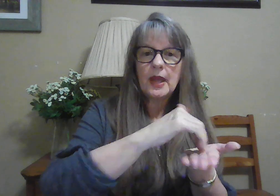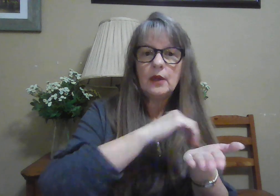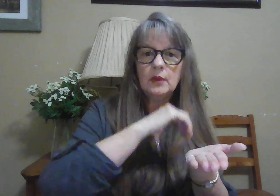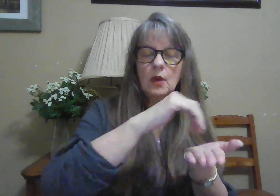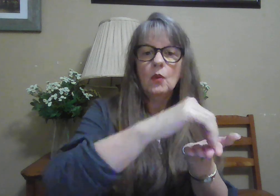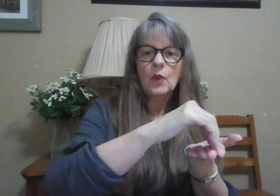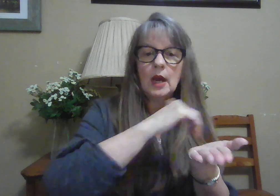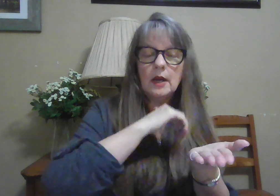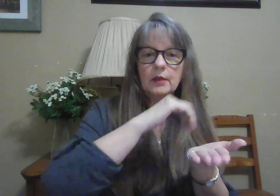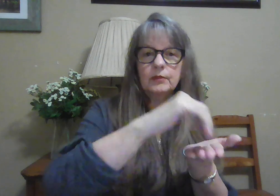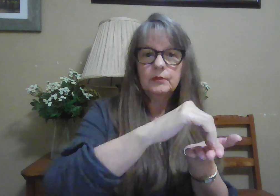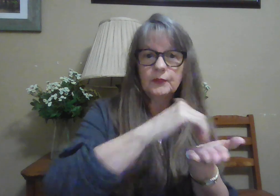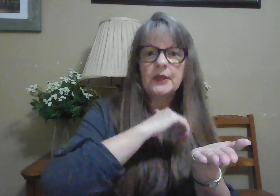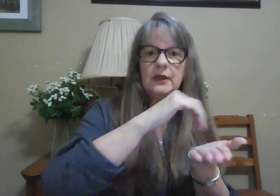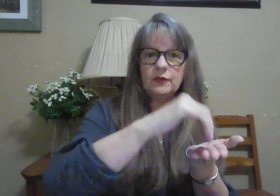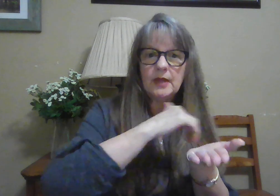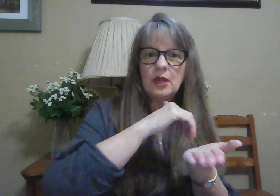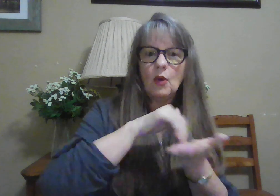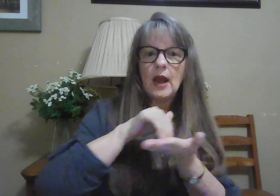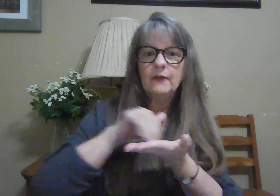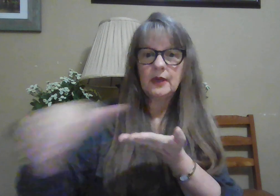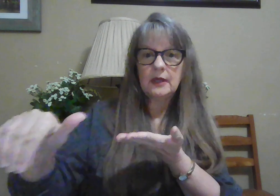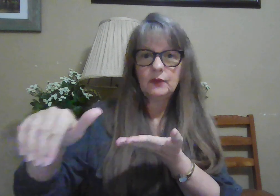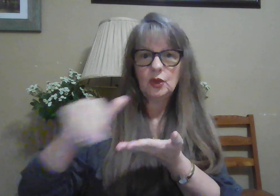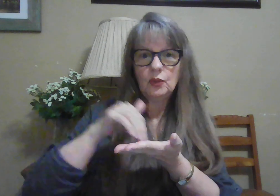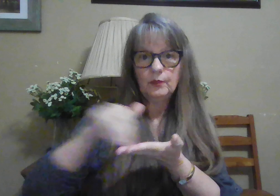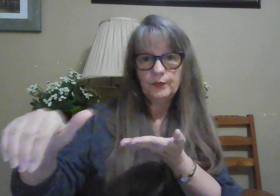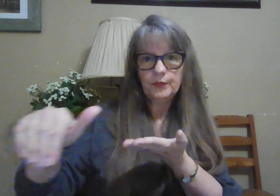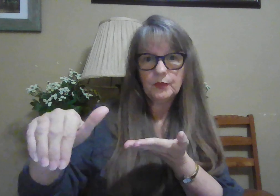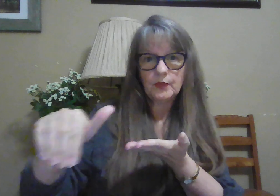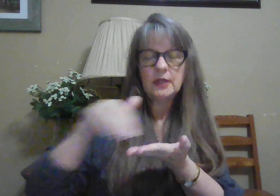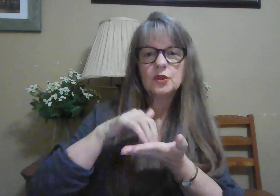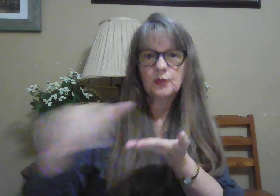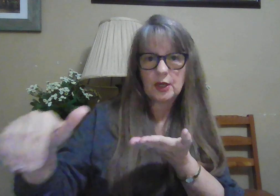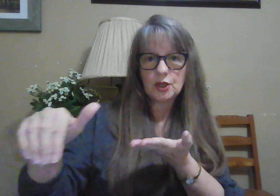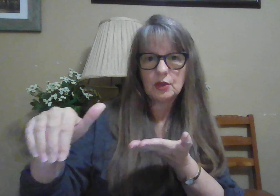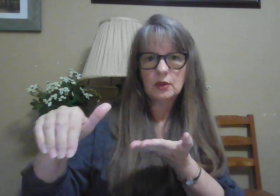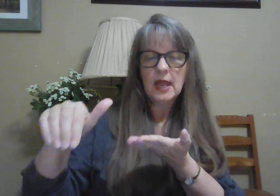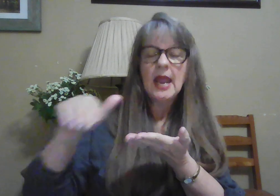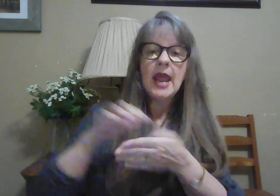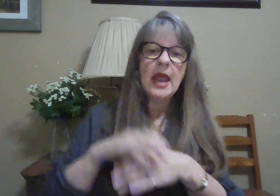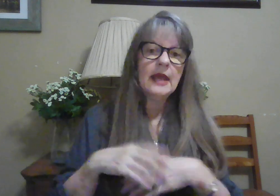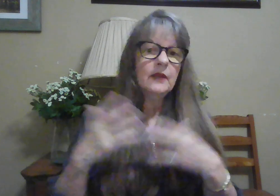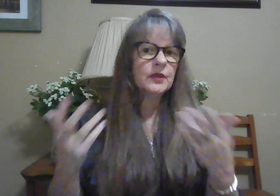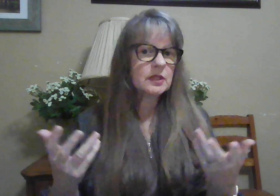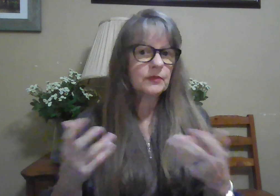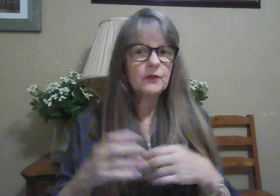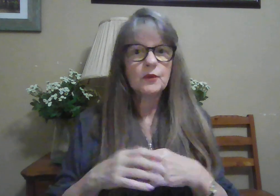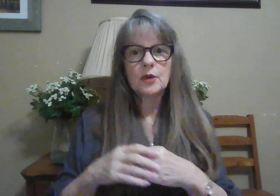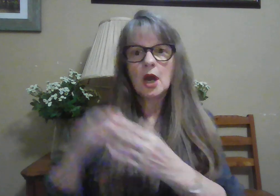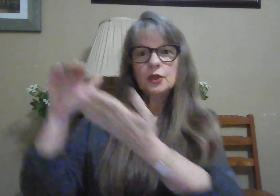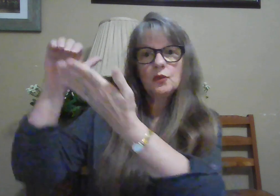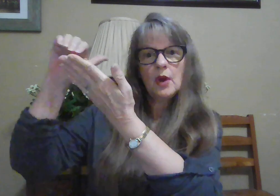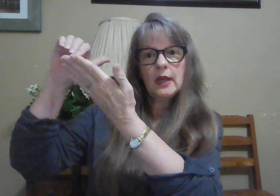that forgive me or I forgive you, right? It's directional. And if it's something from God, you want him